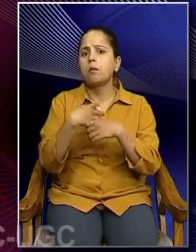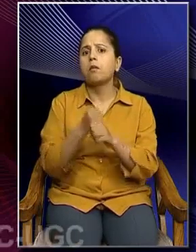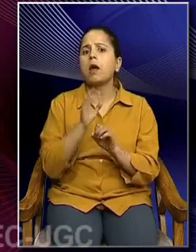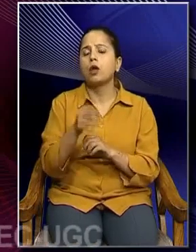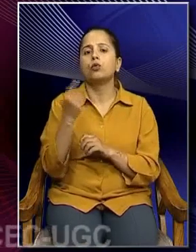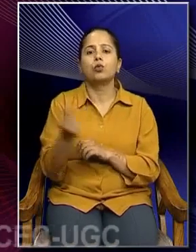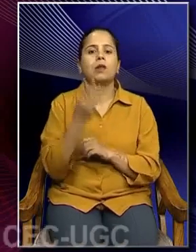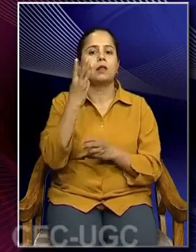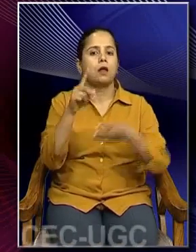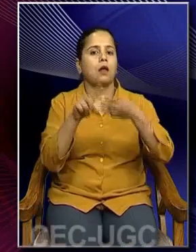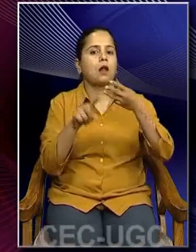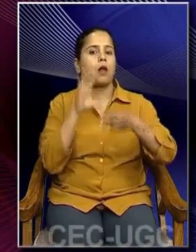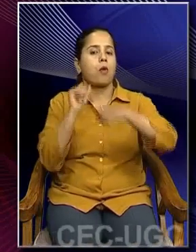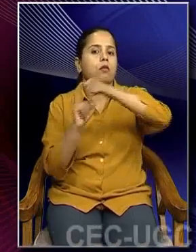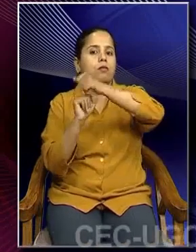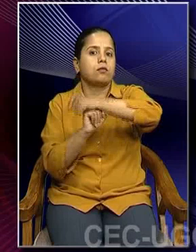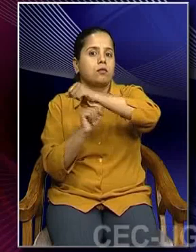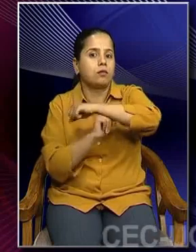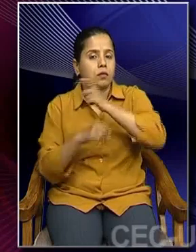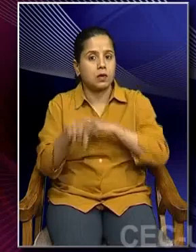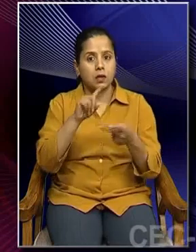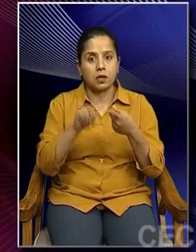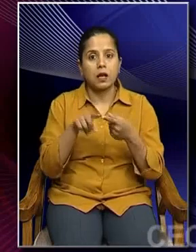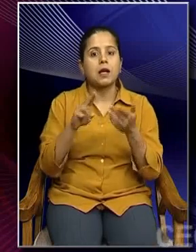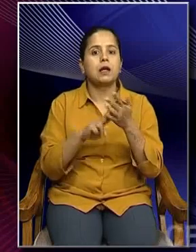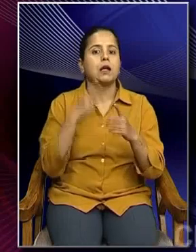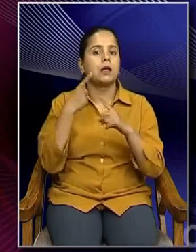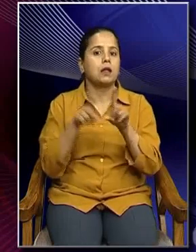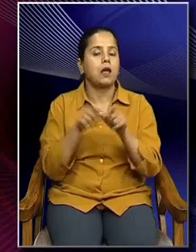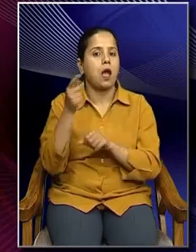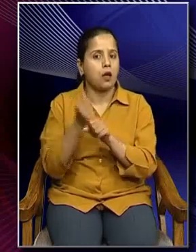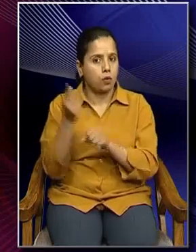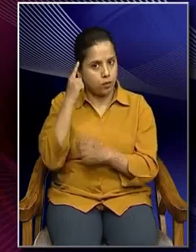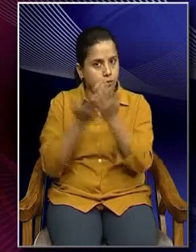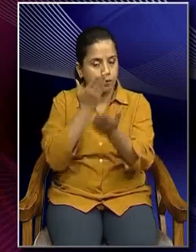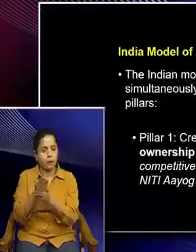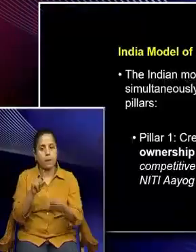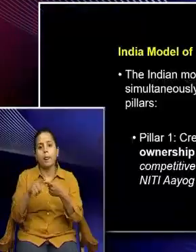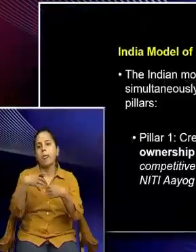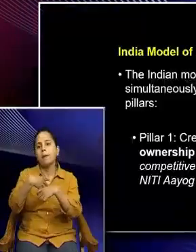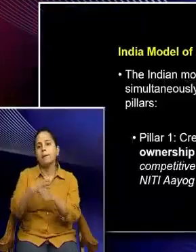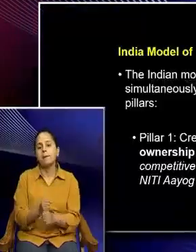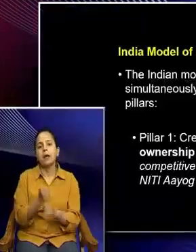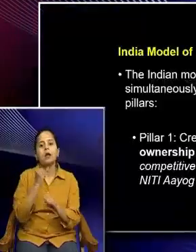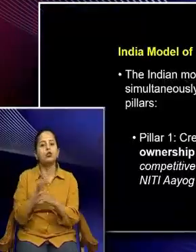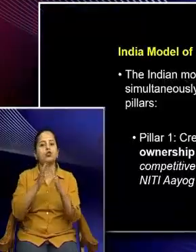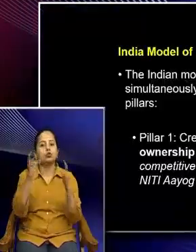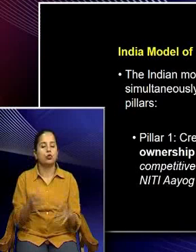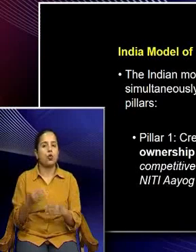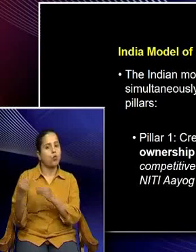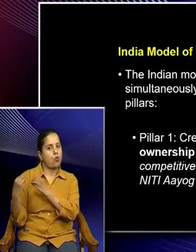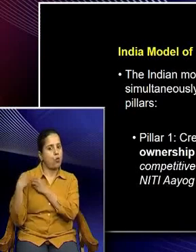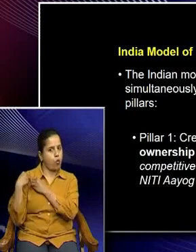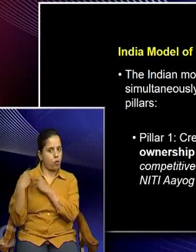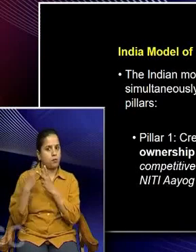using 3 important pillars as espoused by Niti Aayog. The first is creating institutional ownership, which